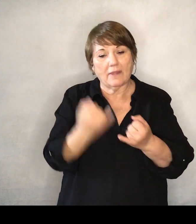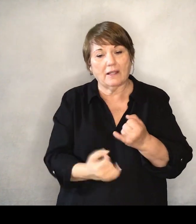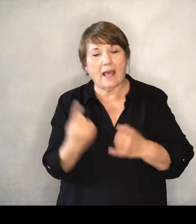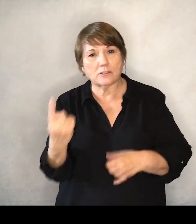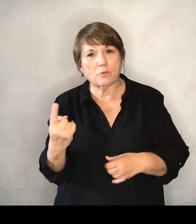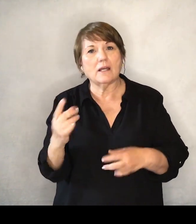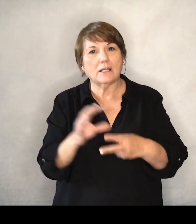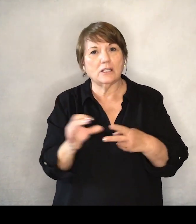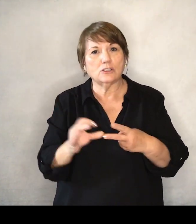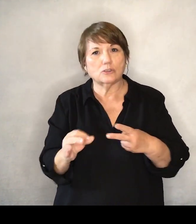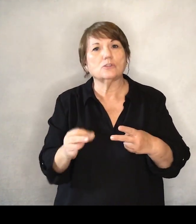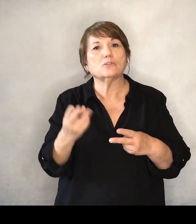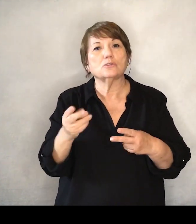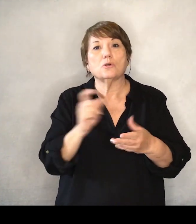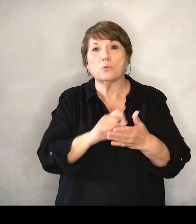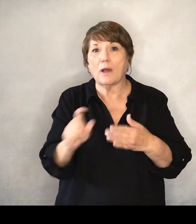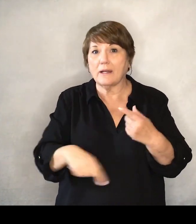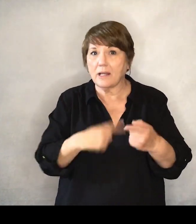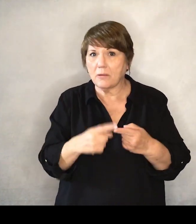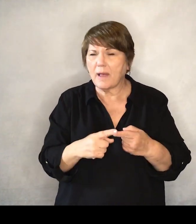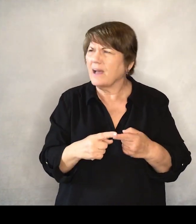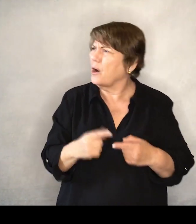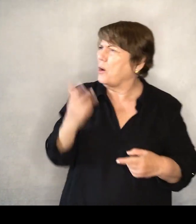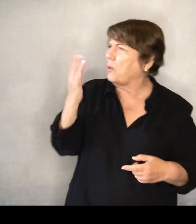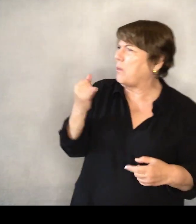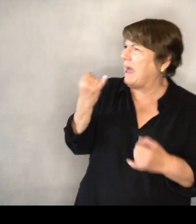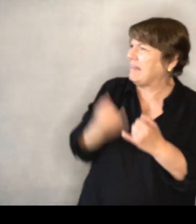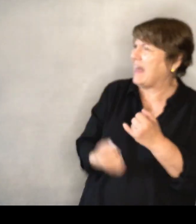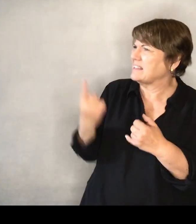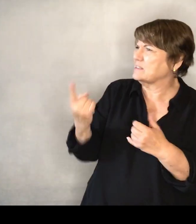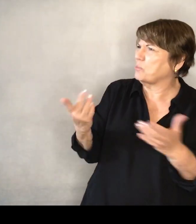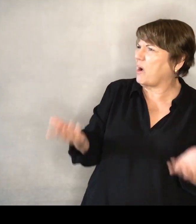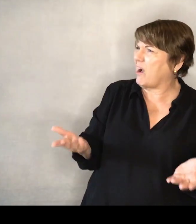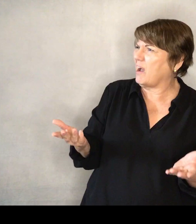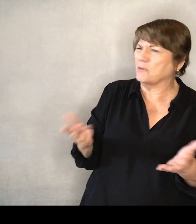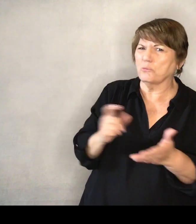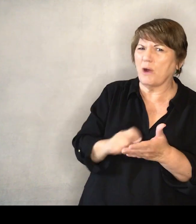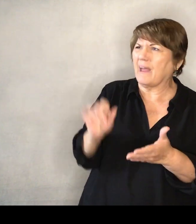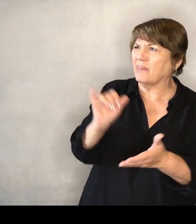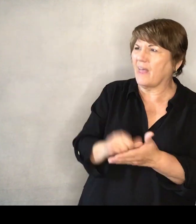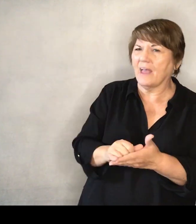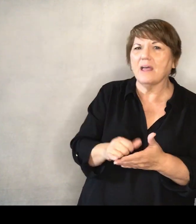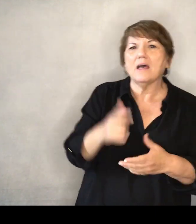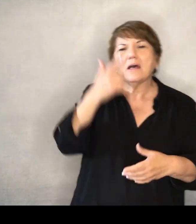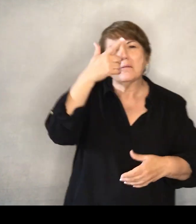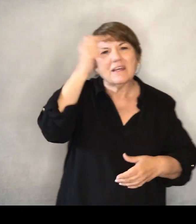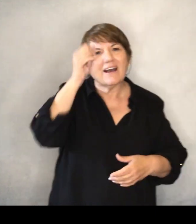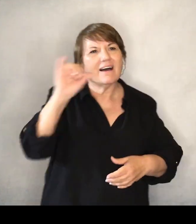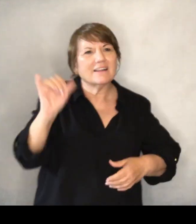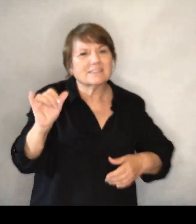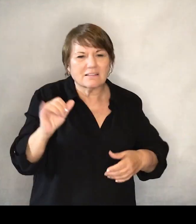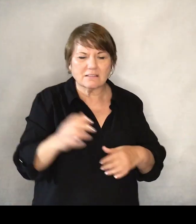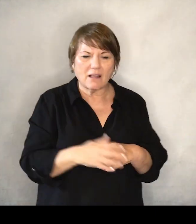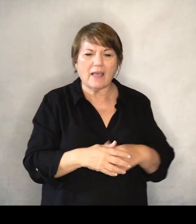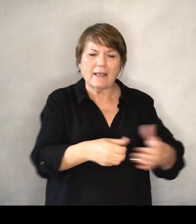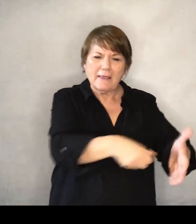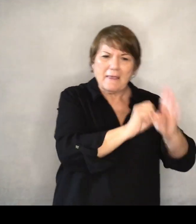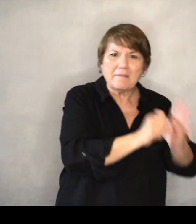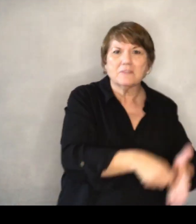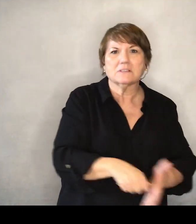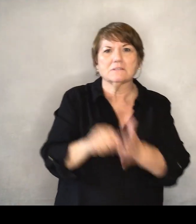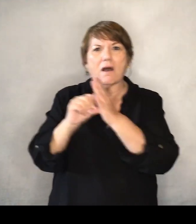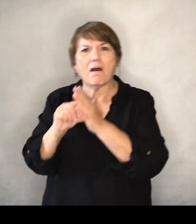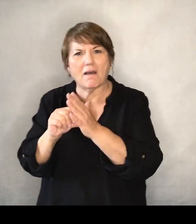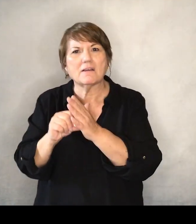he chooses to write about. And if you're asking why, well, I believe it's because it's bookended by two